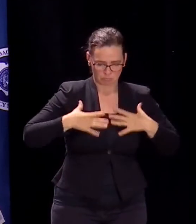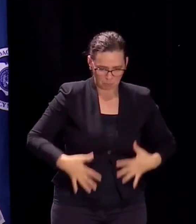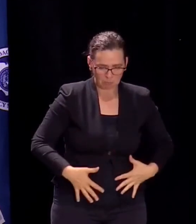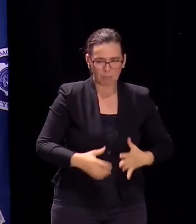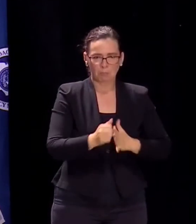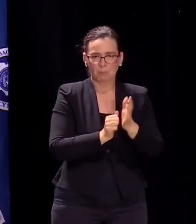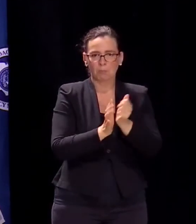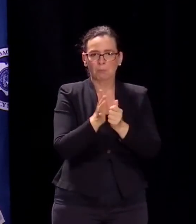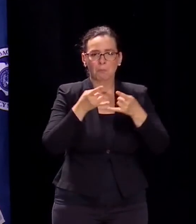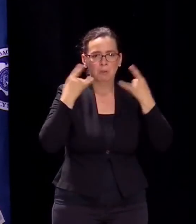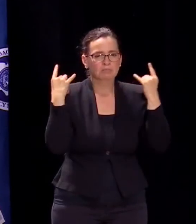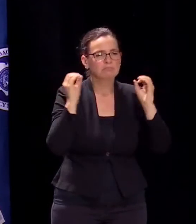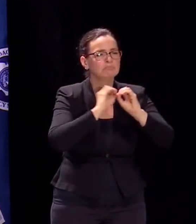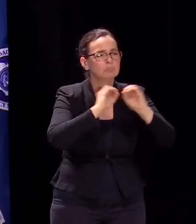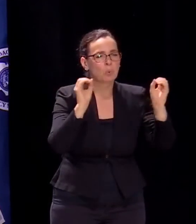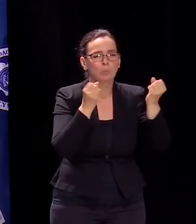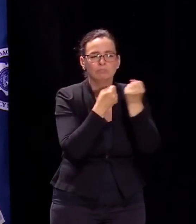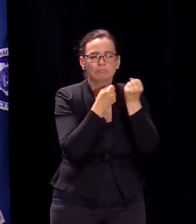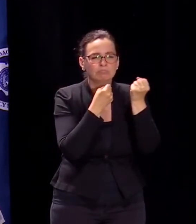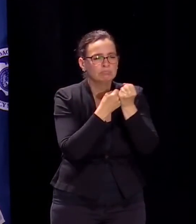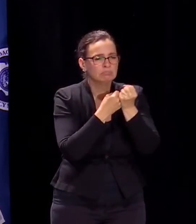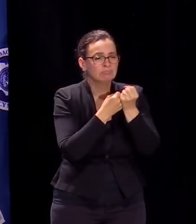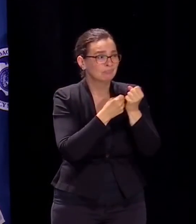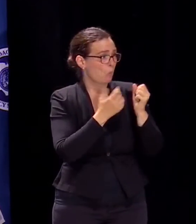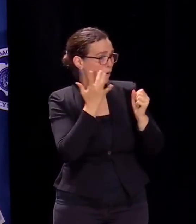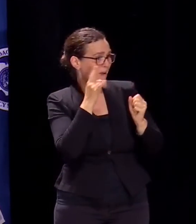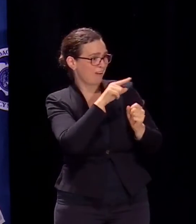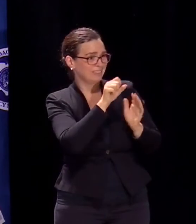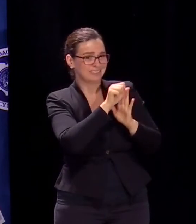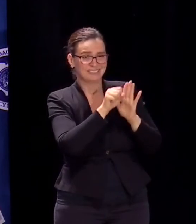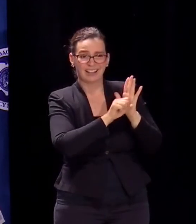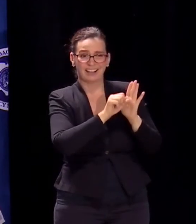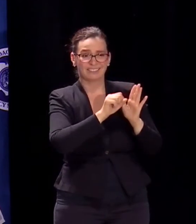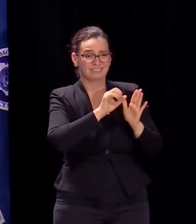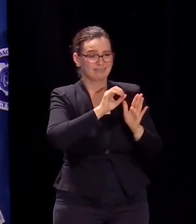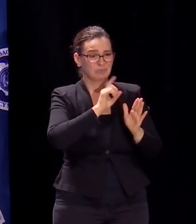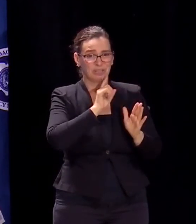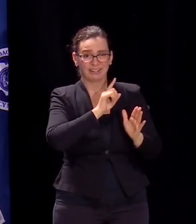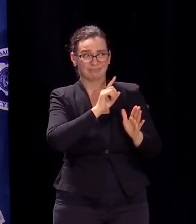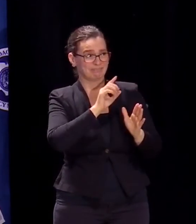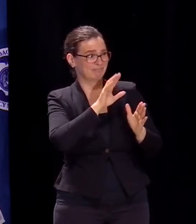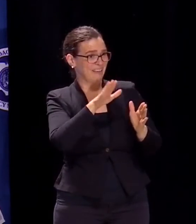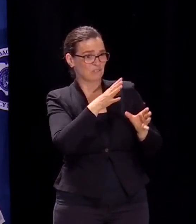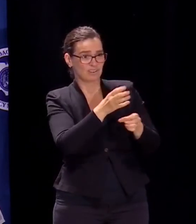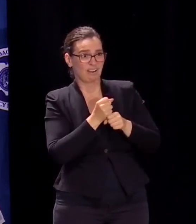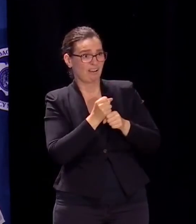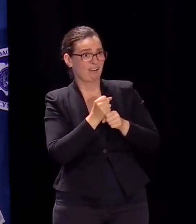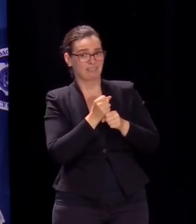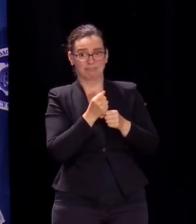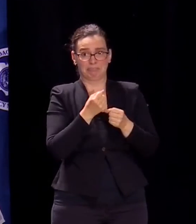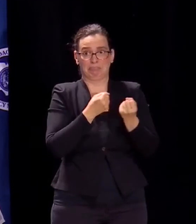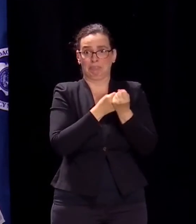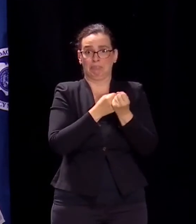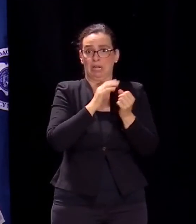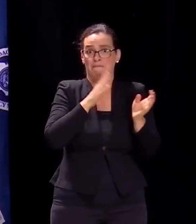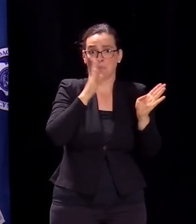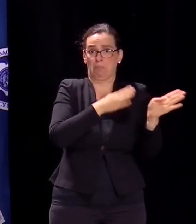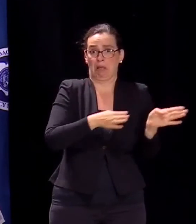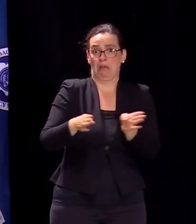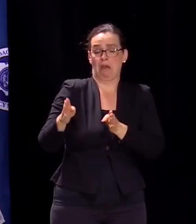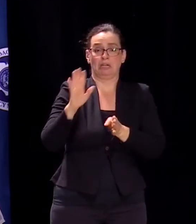These things weren't planned for. Nobody planned for them. So we're going to do our best. The quarantine's